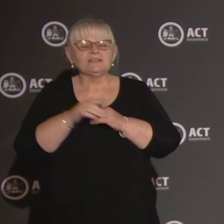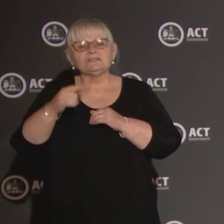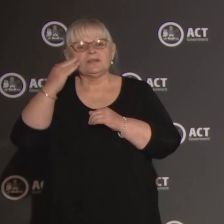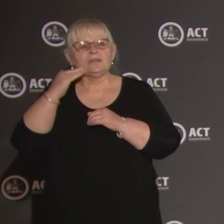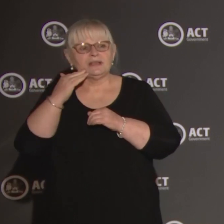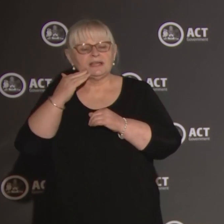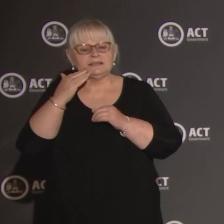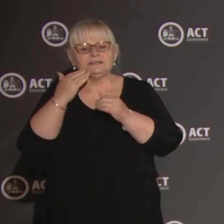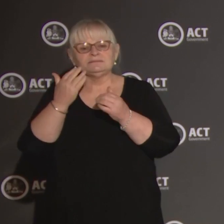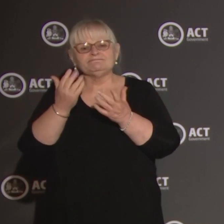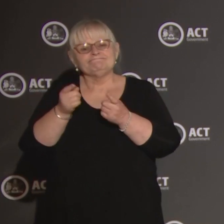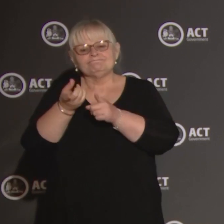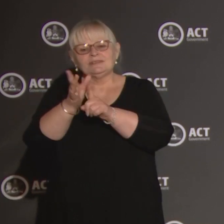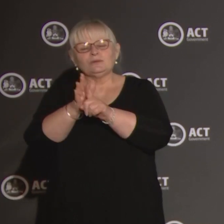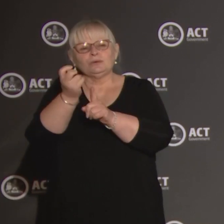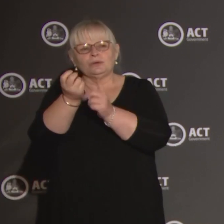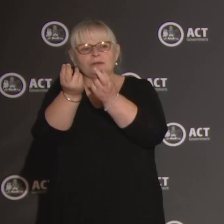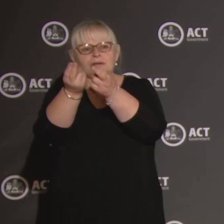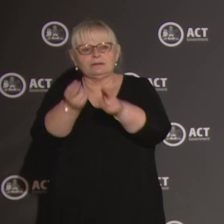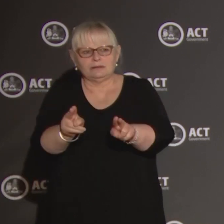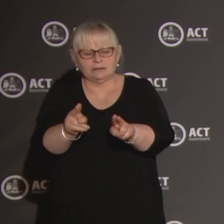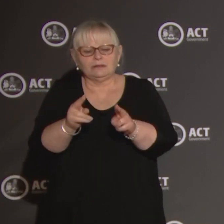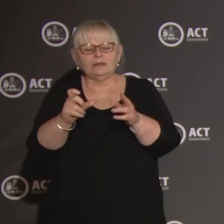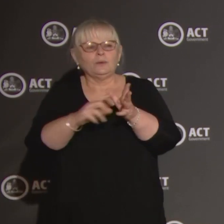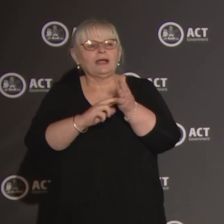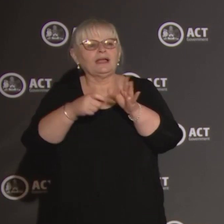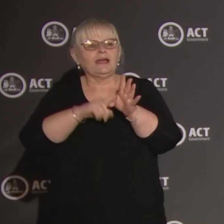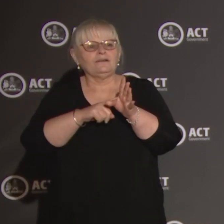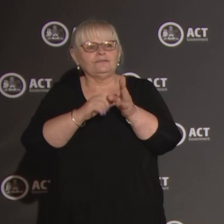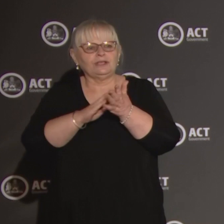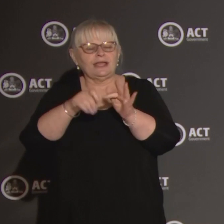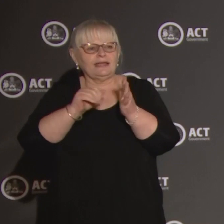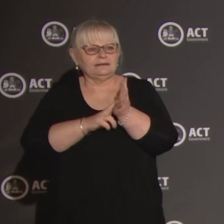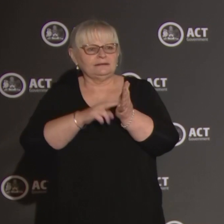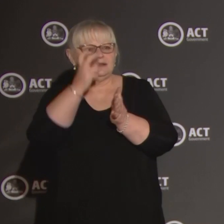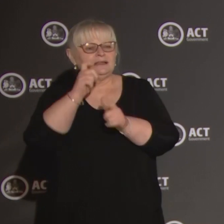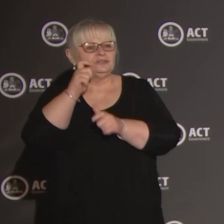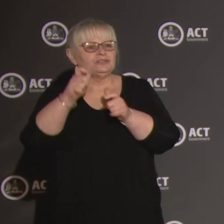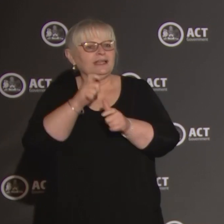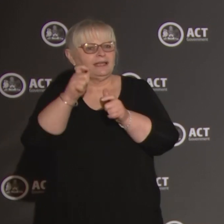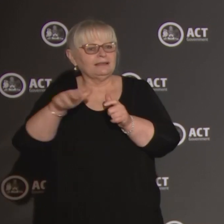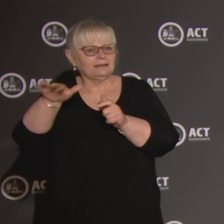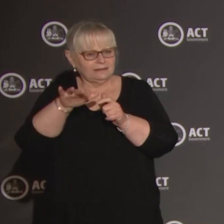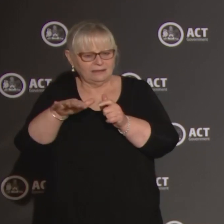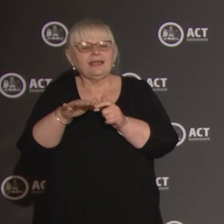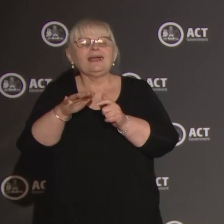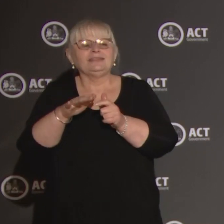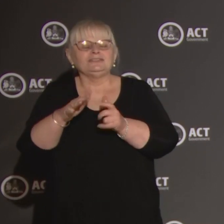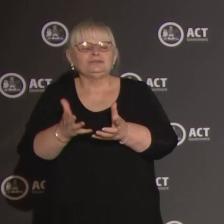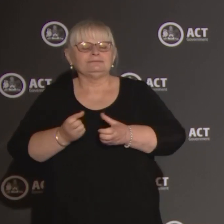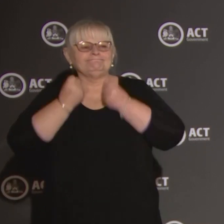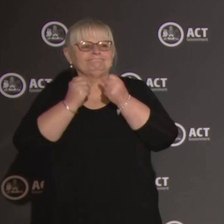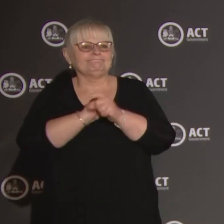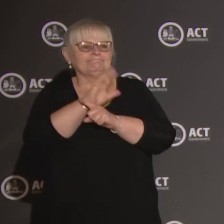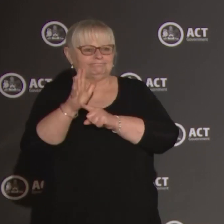individual was receiving end-of-life care at the Calvary Hayden Aged Care Facility prior to contracting COVID-19.